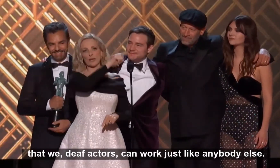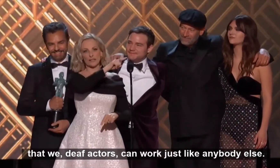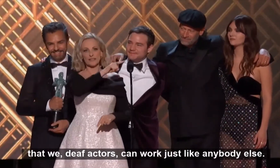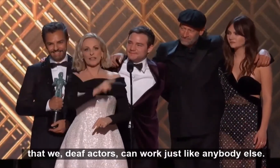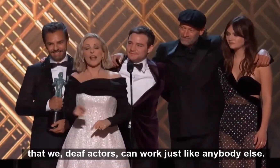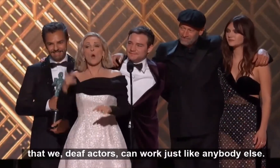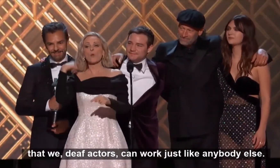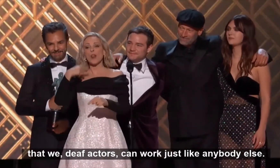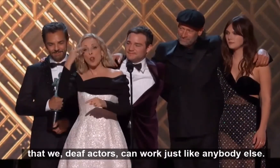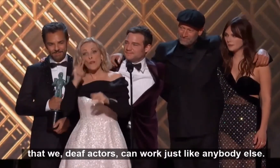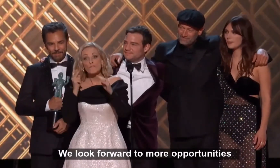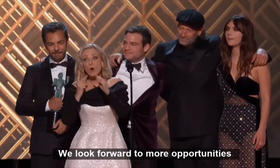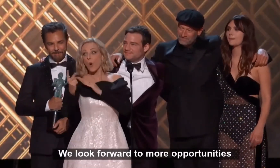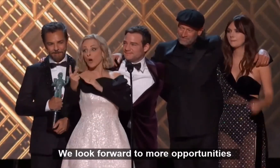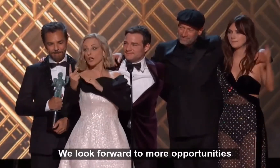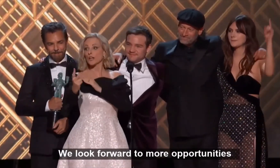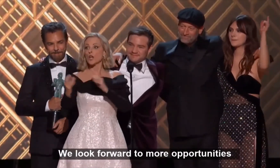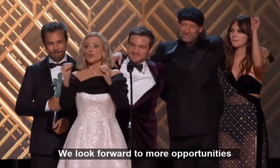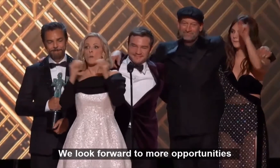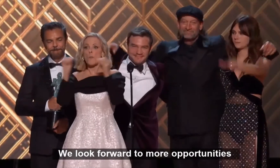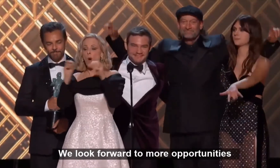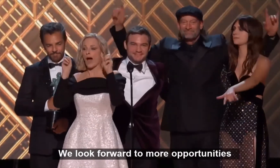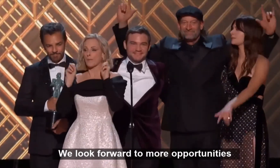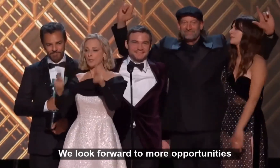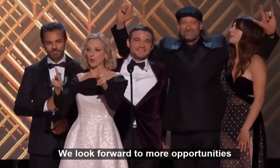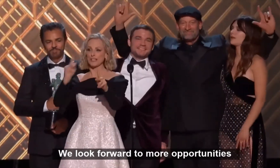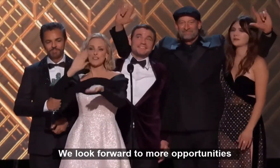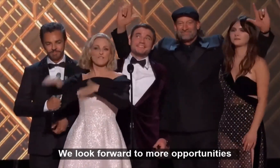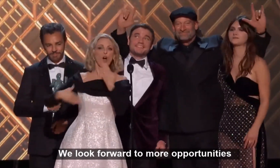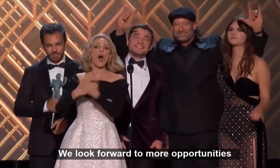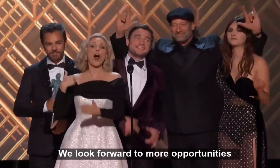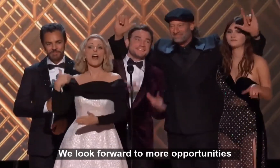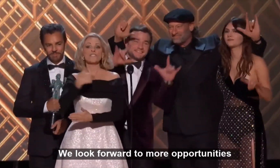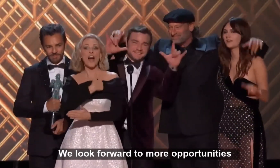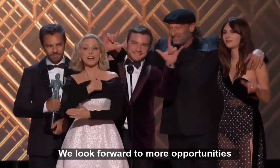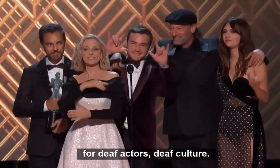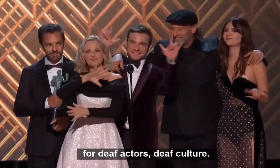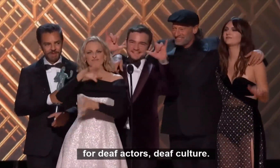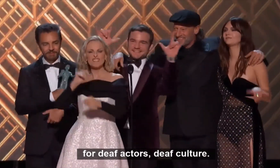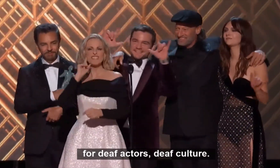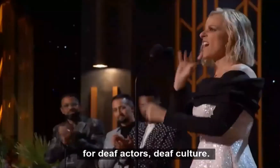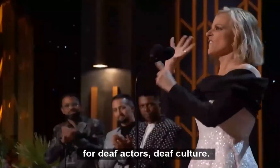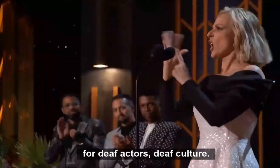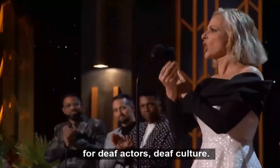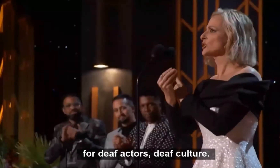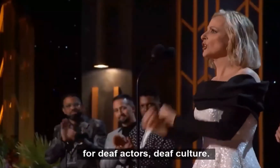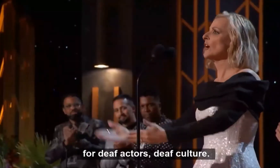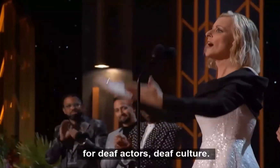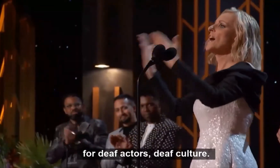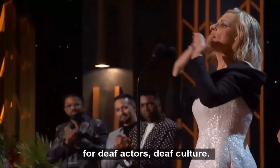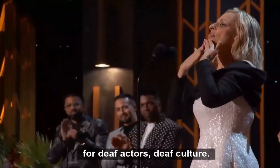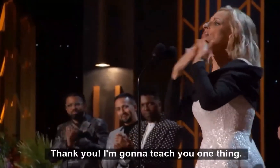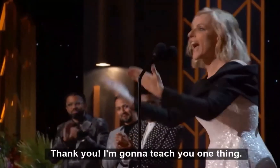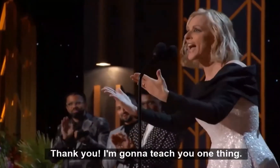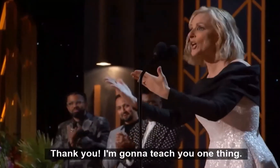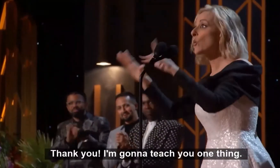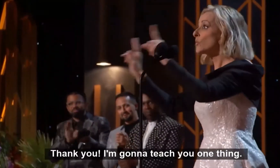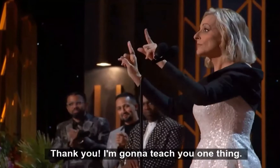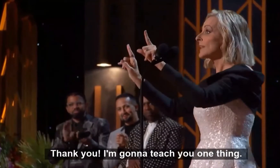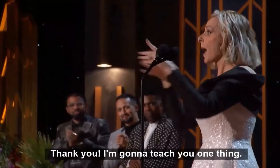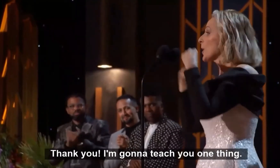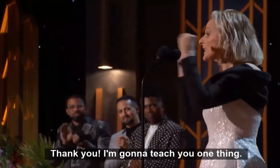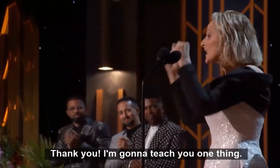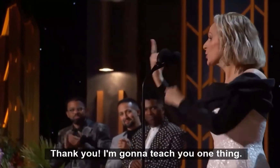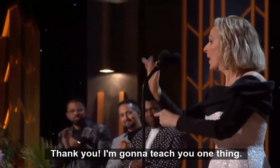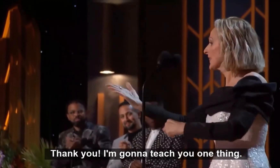just like anybody else. We look forward to more opportunities for deaf actors, deaf culture. Thank you.